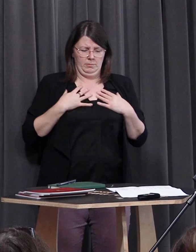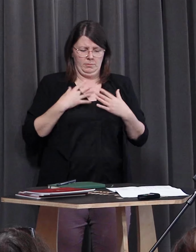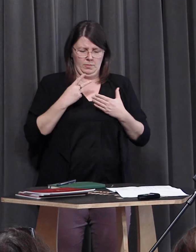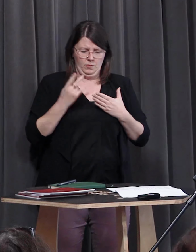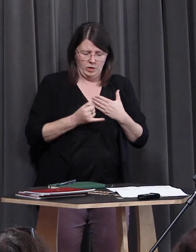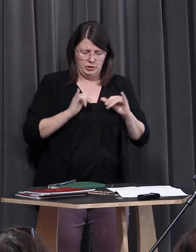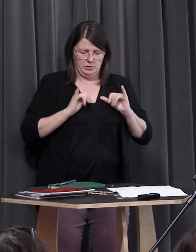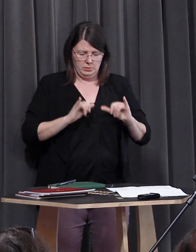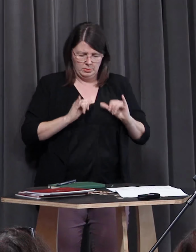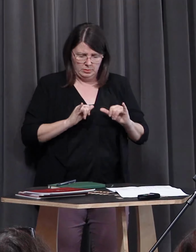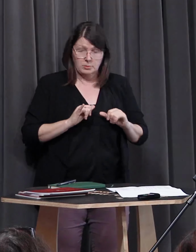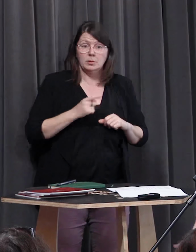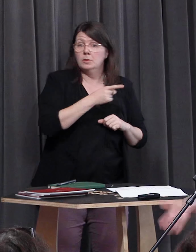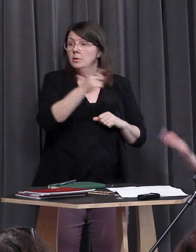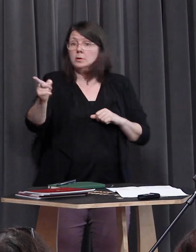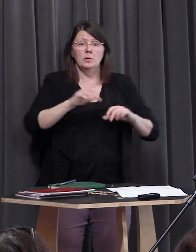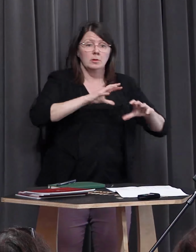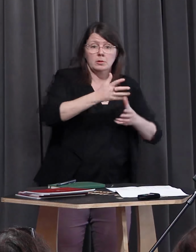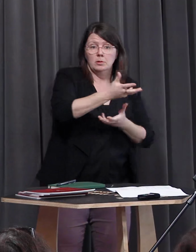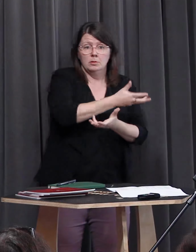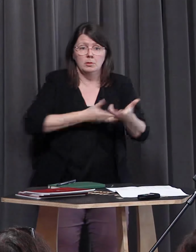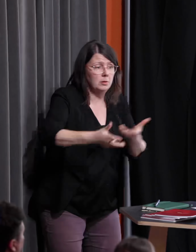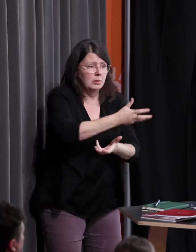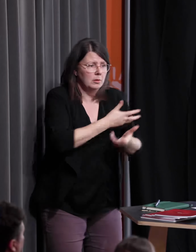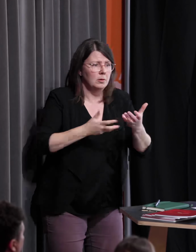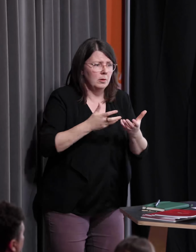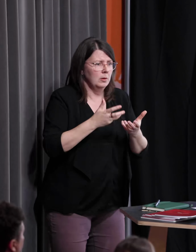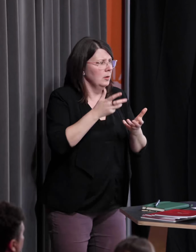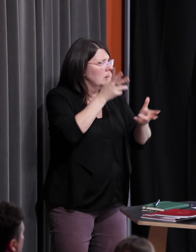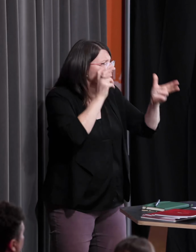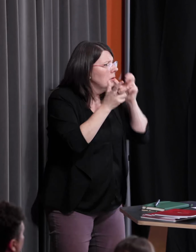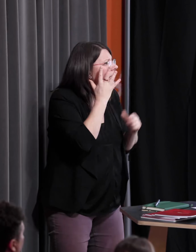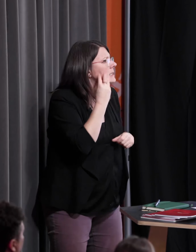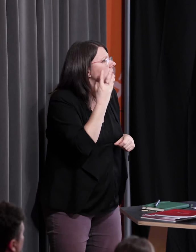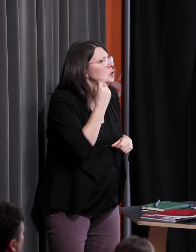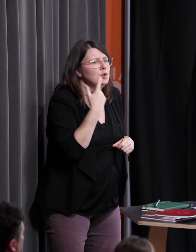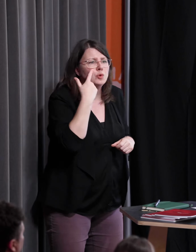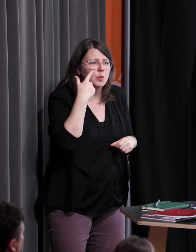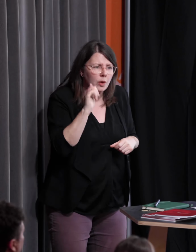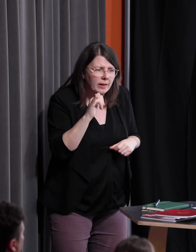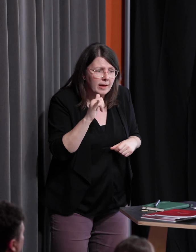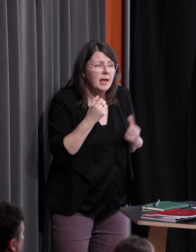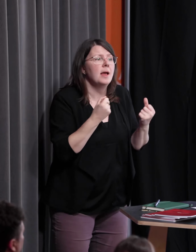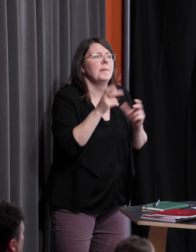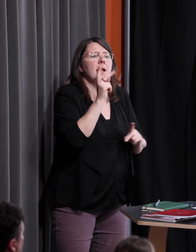communicating? A lot of people have been telling me their stories, and these are some examples of these stories that people are telling